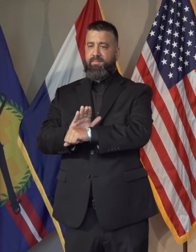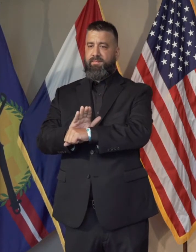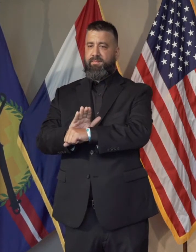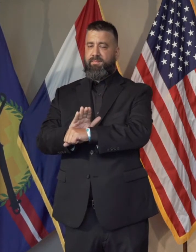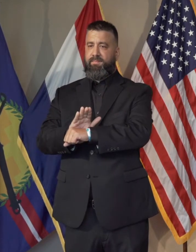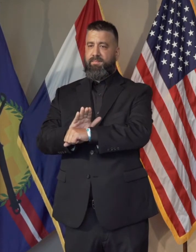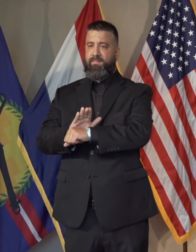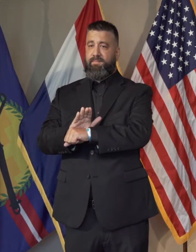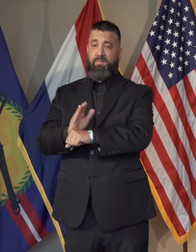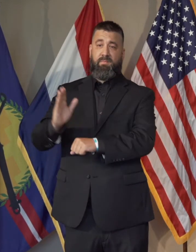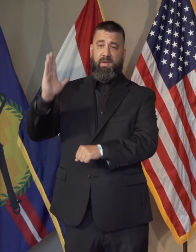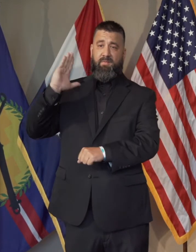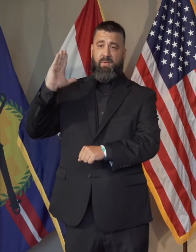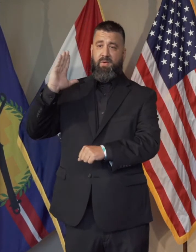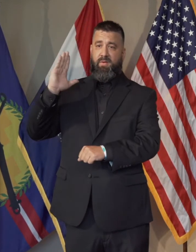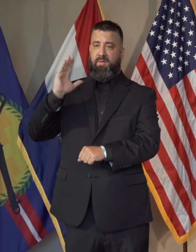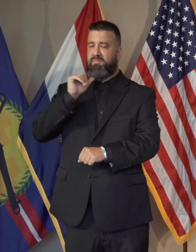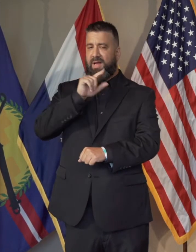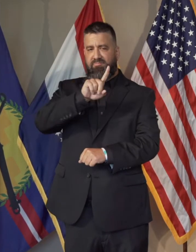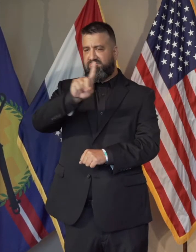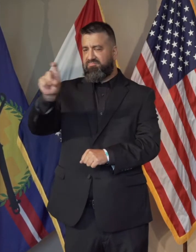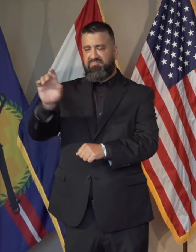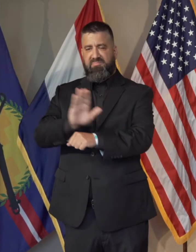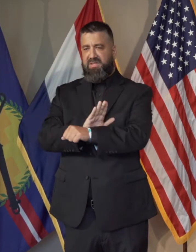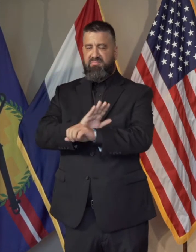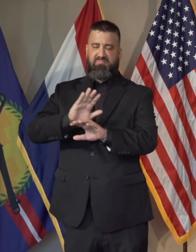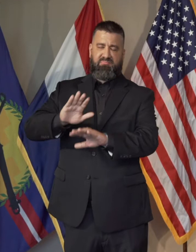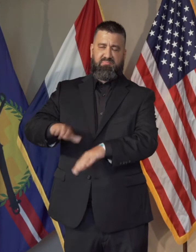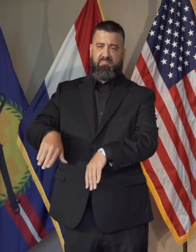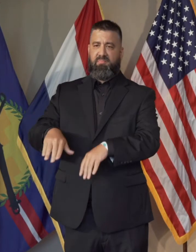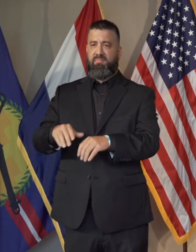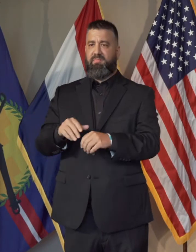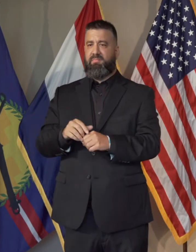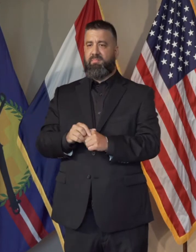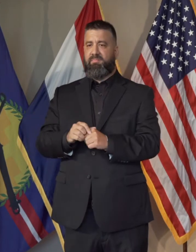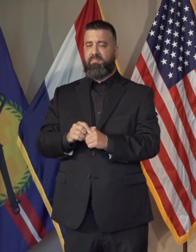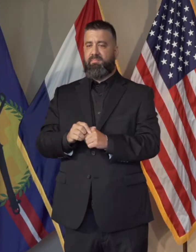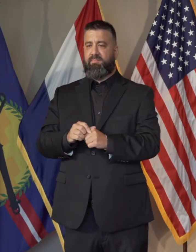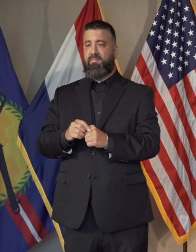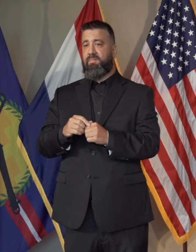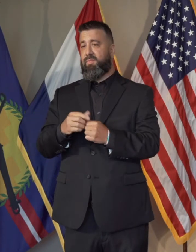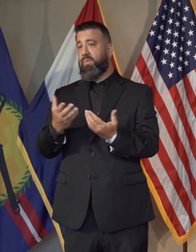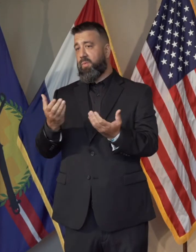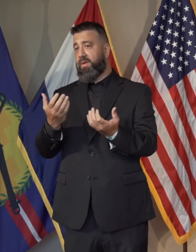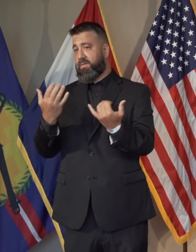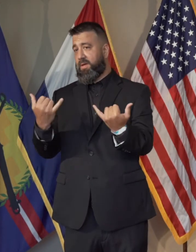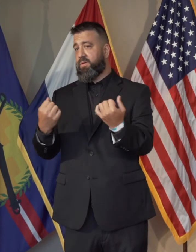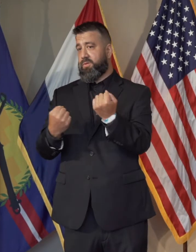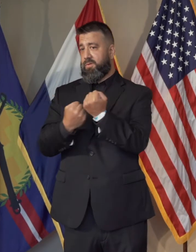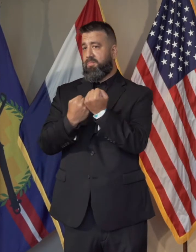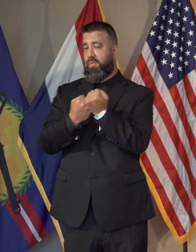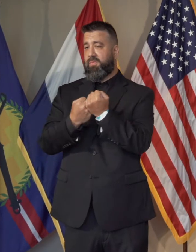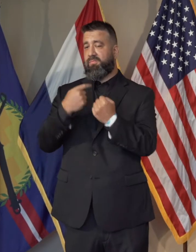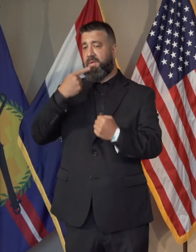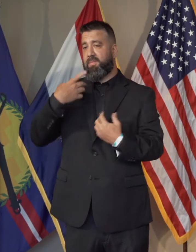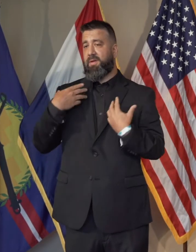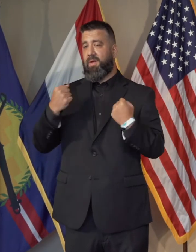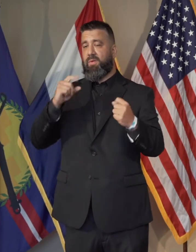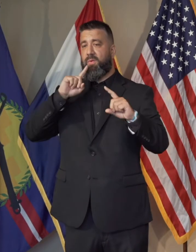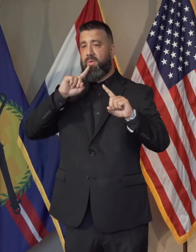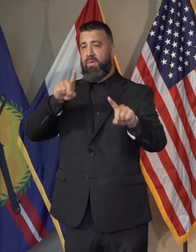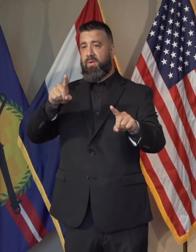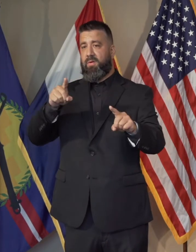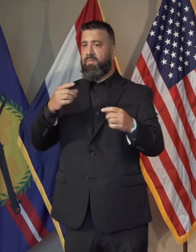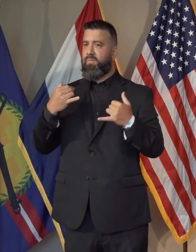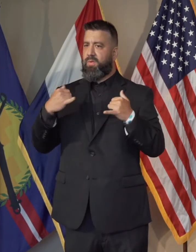the past we had not asked the businesses to actively and proactively support this public health order, but we know that we